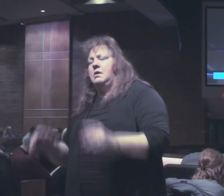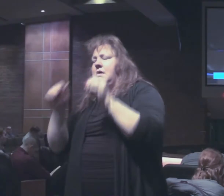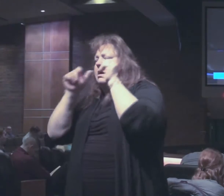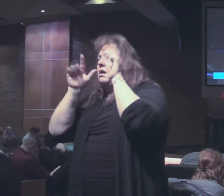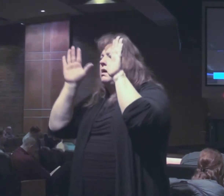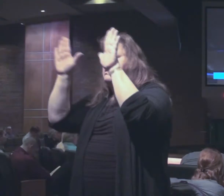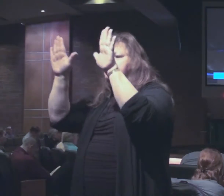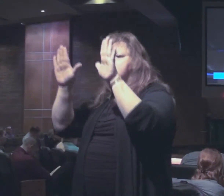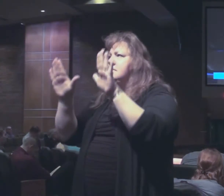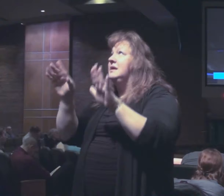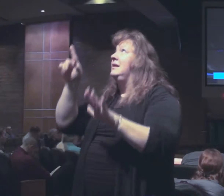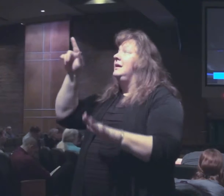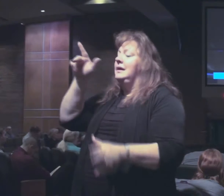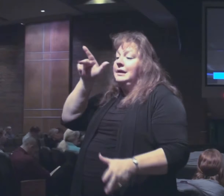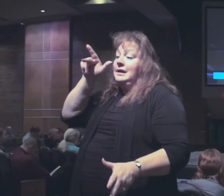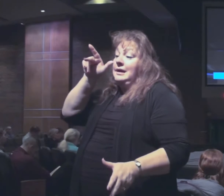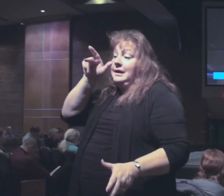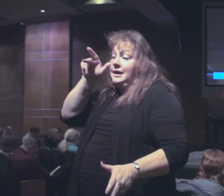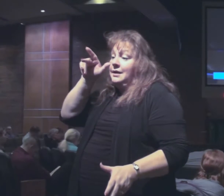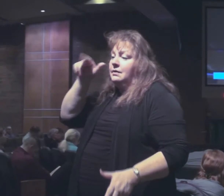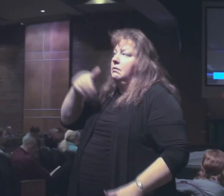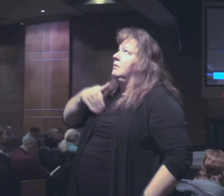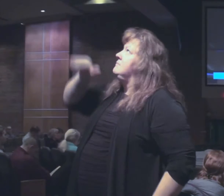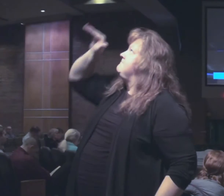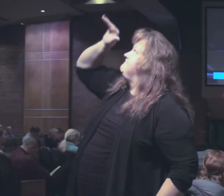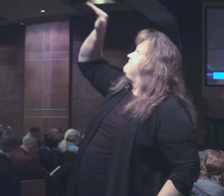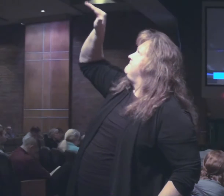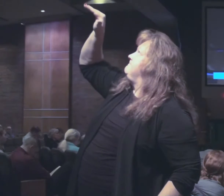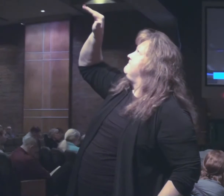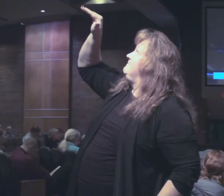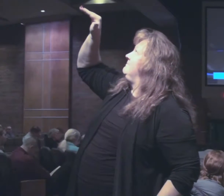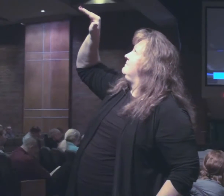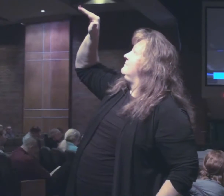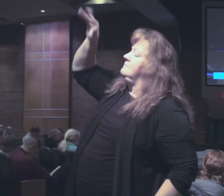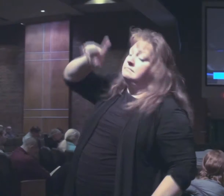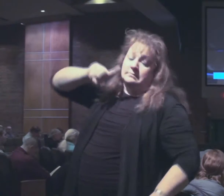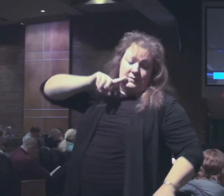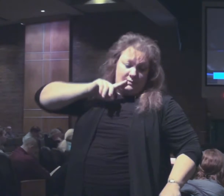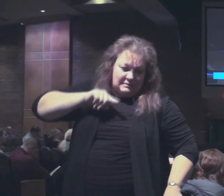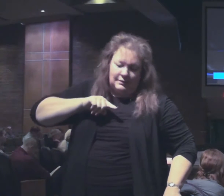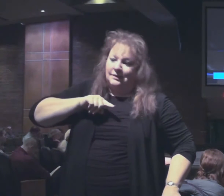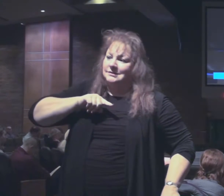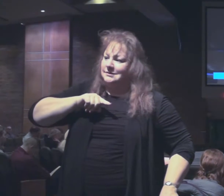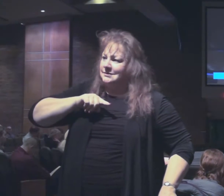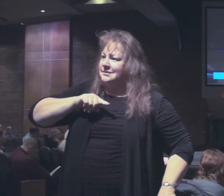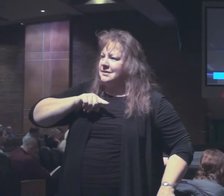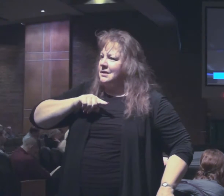Amazing. The Lord hears when I call to Him.